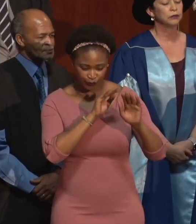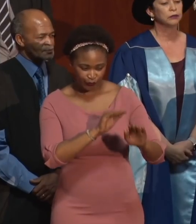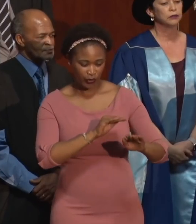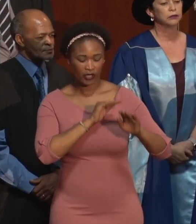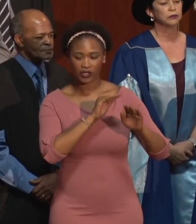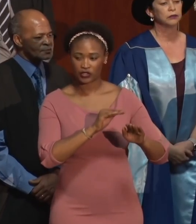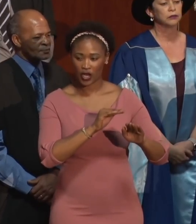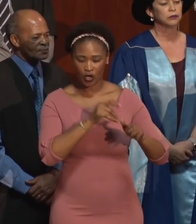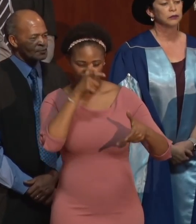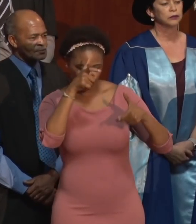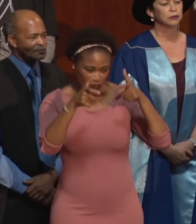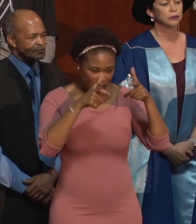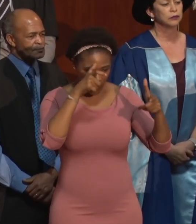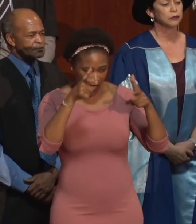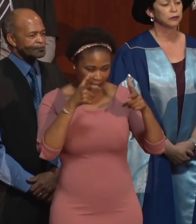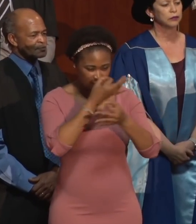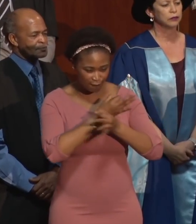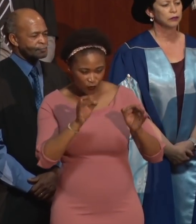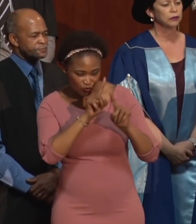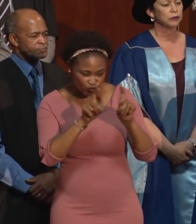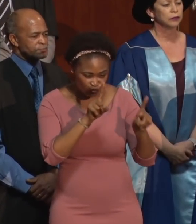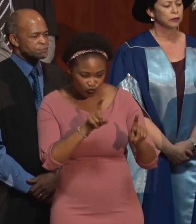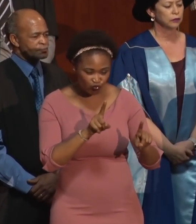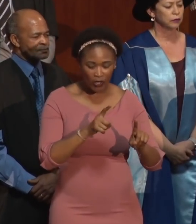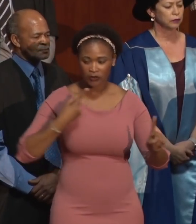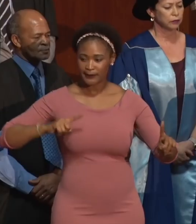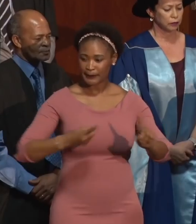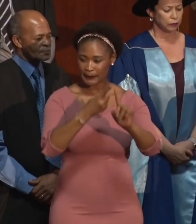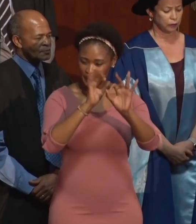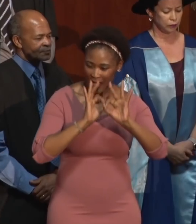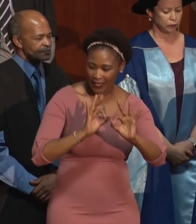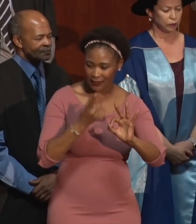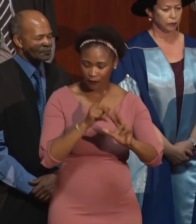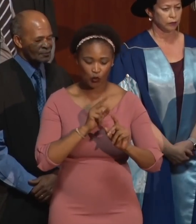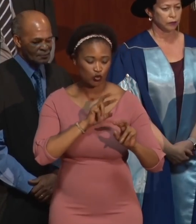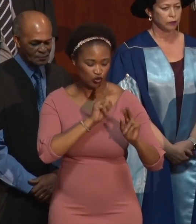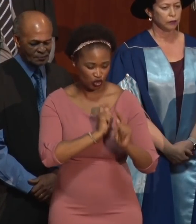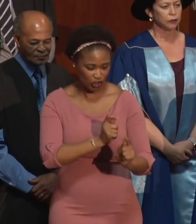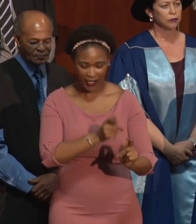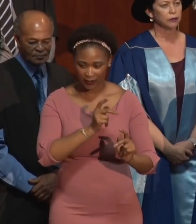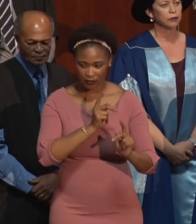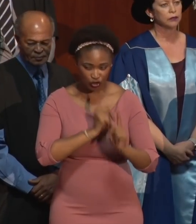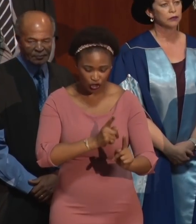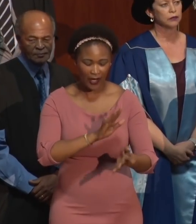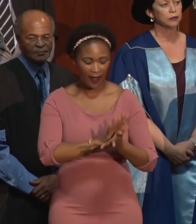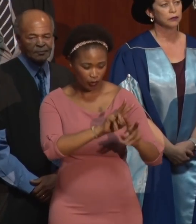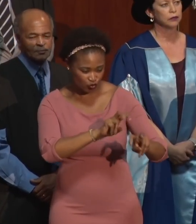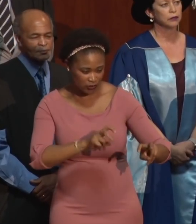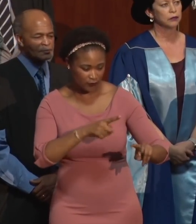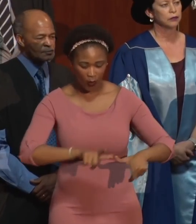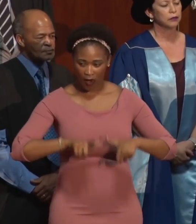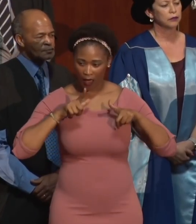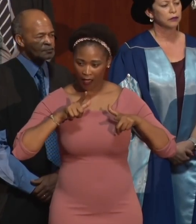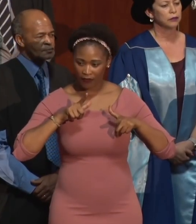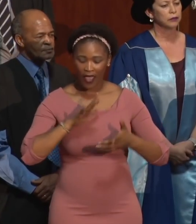to nurture rational and creative thought and free inquiry, to strive for excellence in teaching and research, to educate for life, and to address